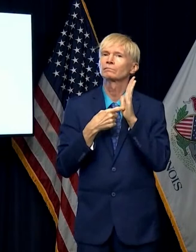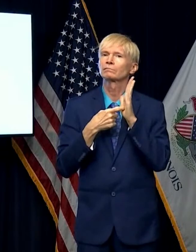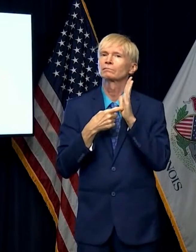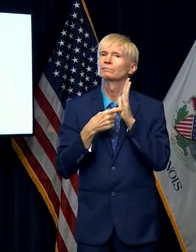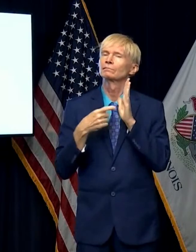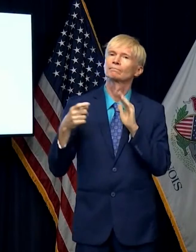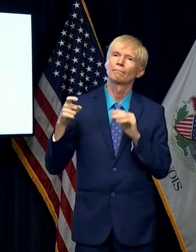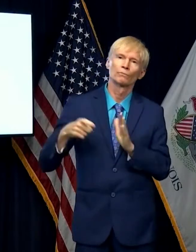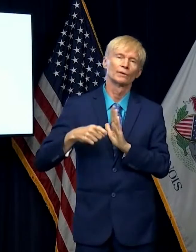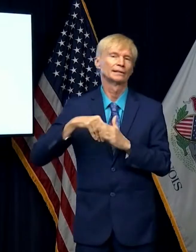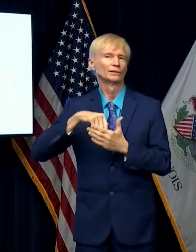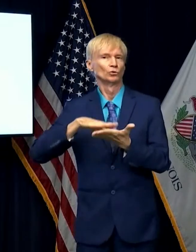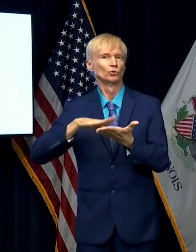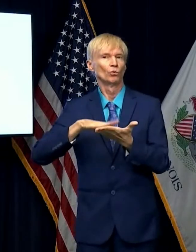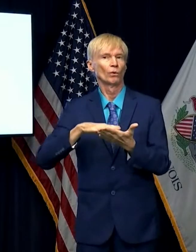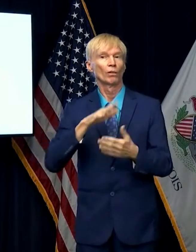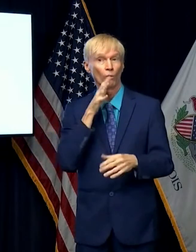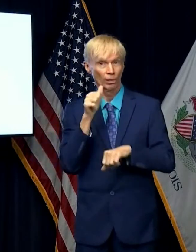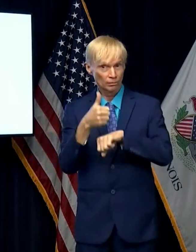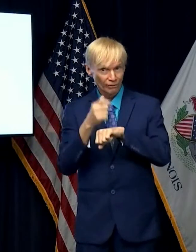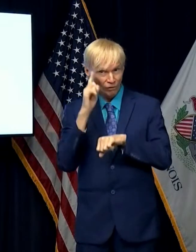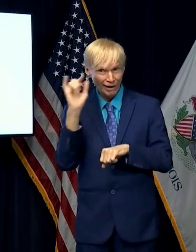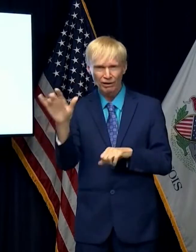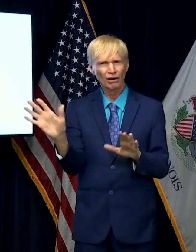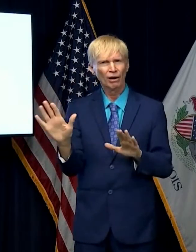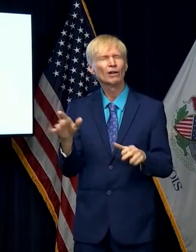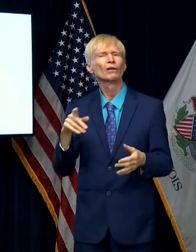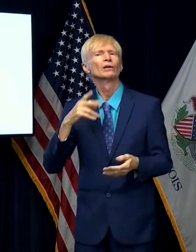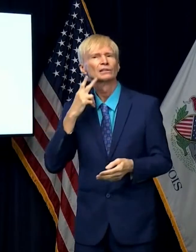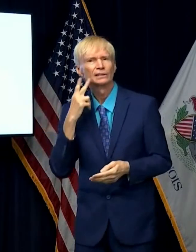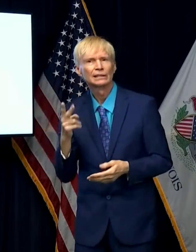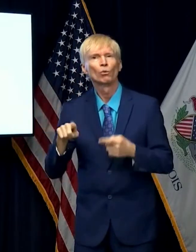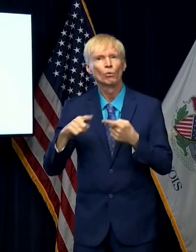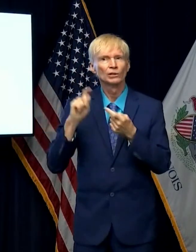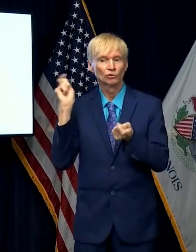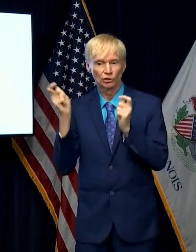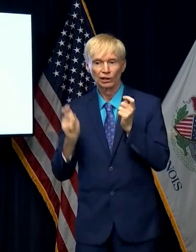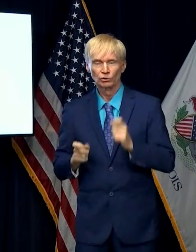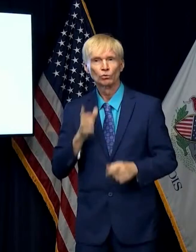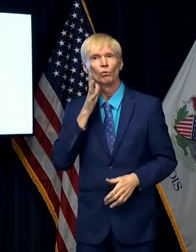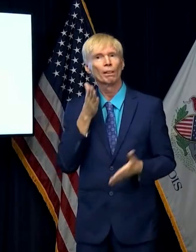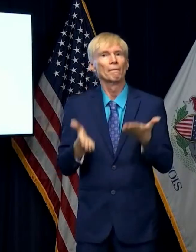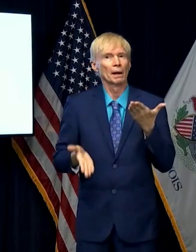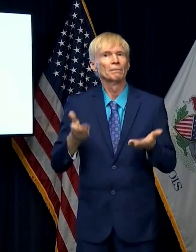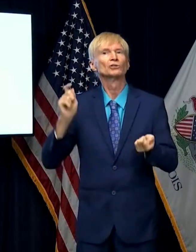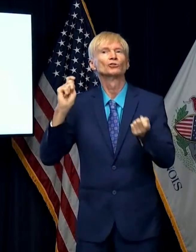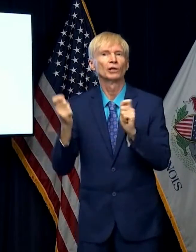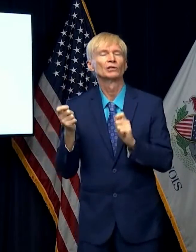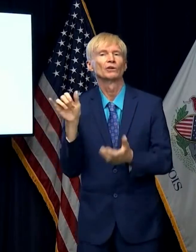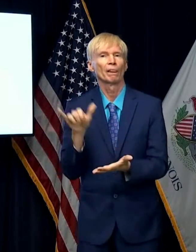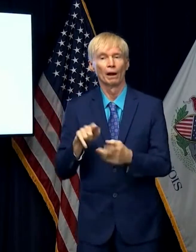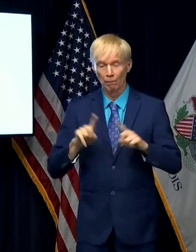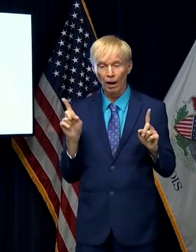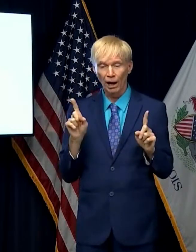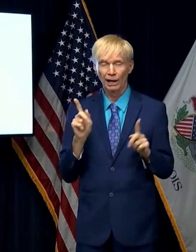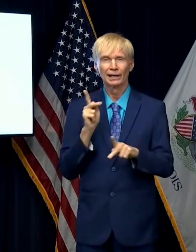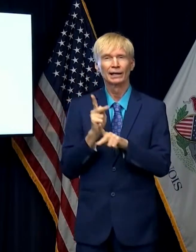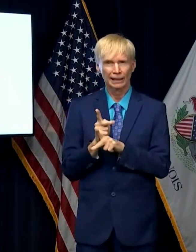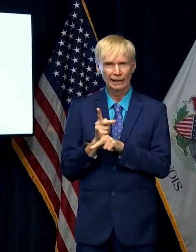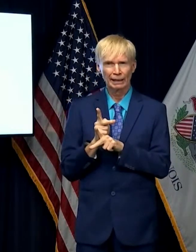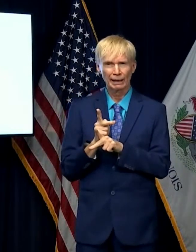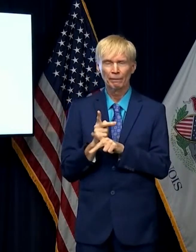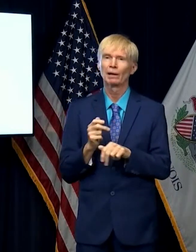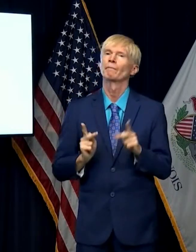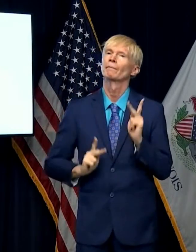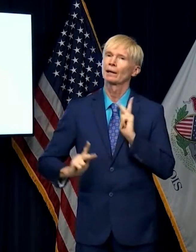place in schools. But that's what we're talking about today, is mask mandates in schools. And to make sure we're keeping the most vulnerable